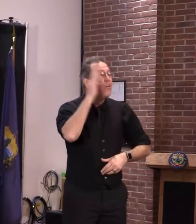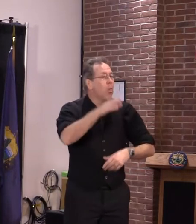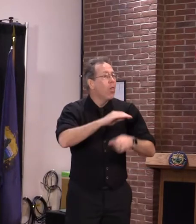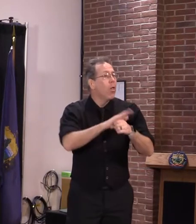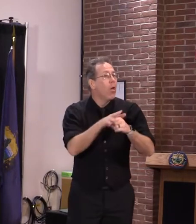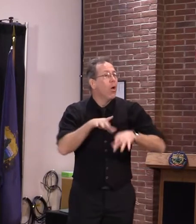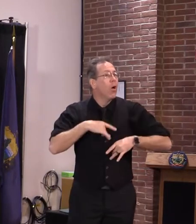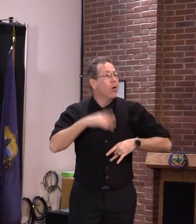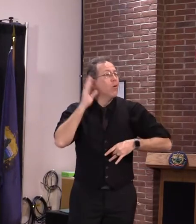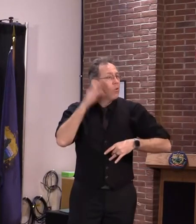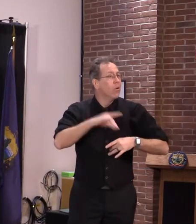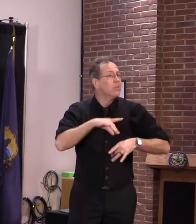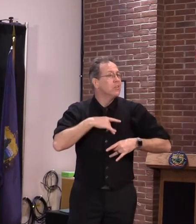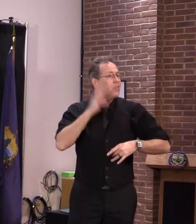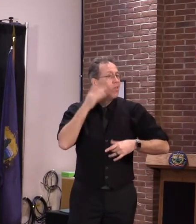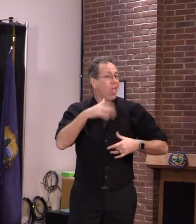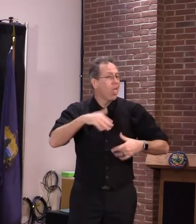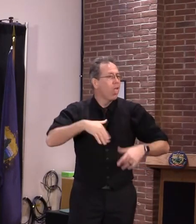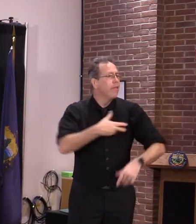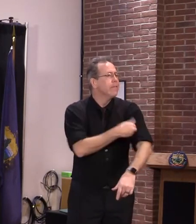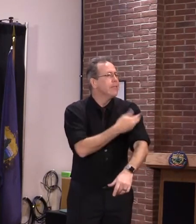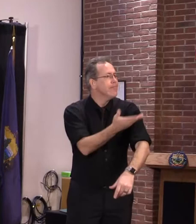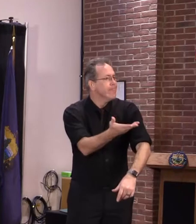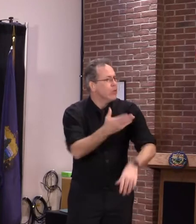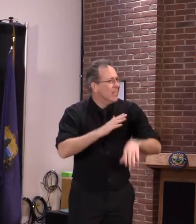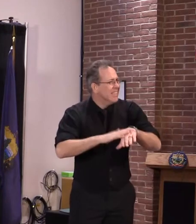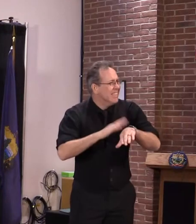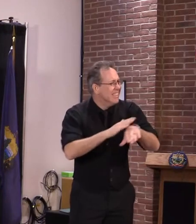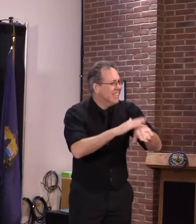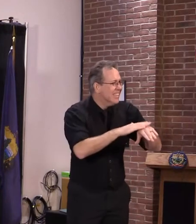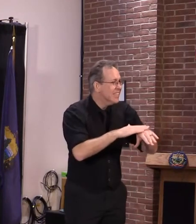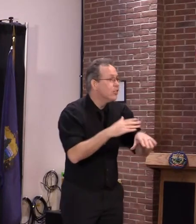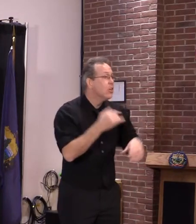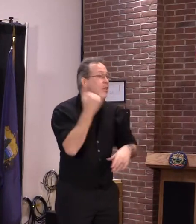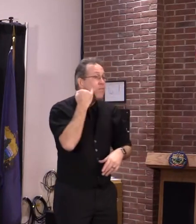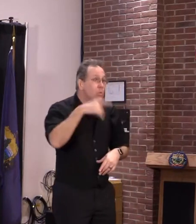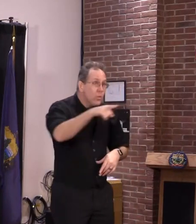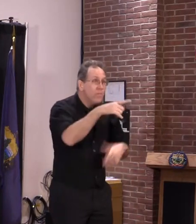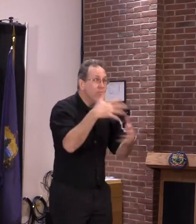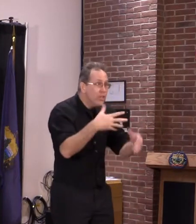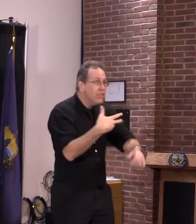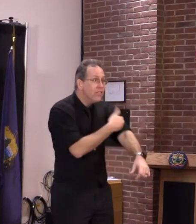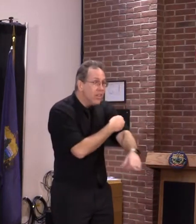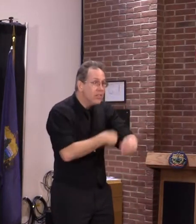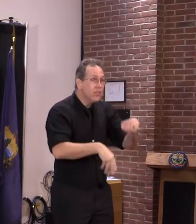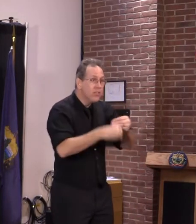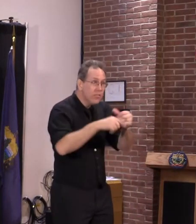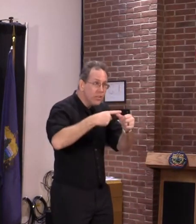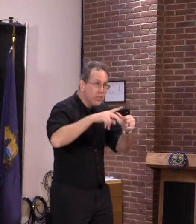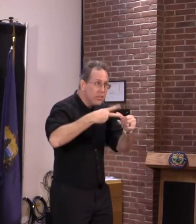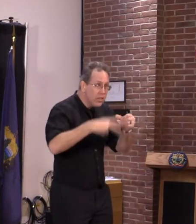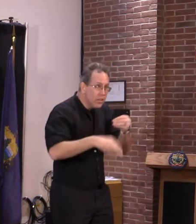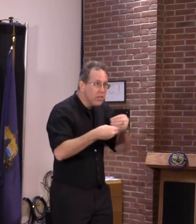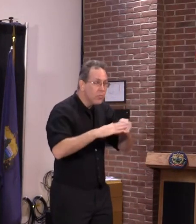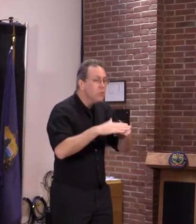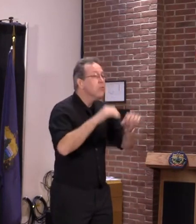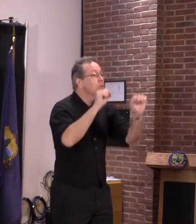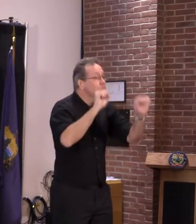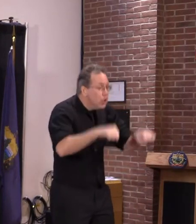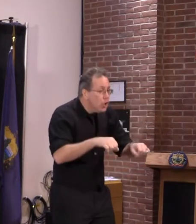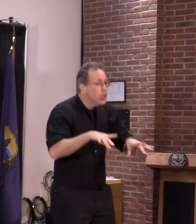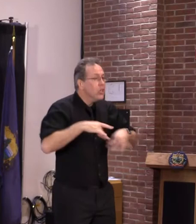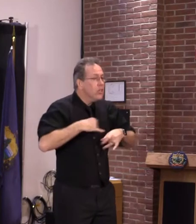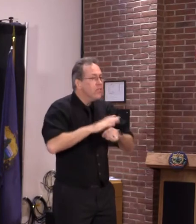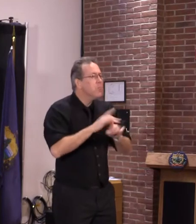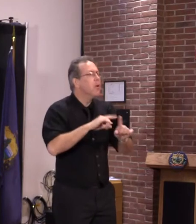vaccinated? Because yes, even if you're vaccinated and boosted, you may actually test positive or have a